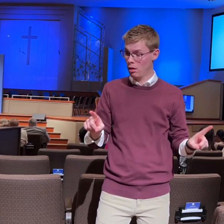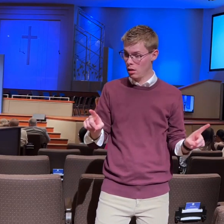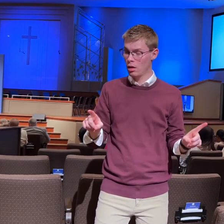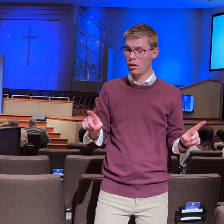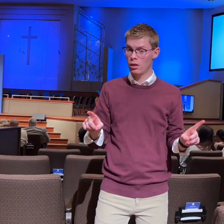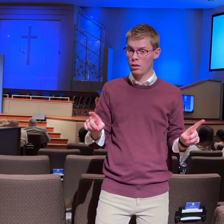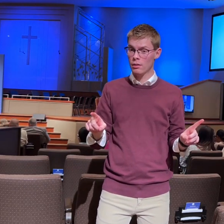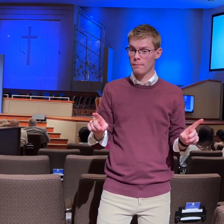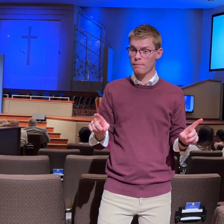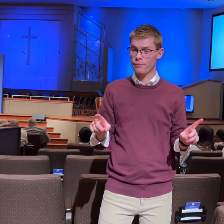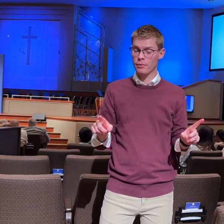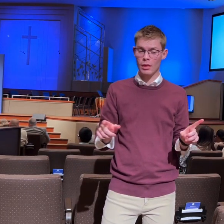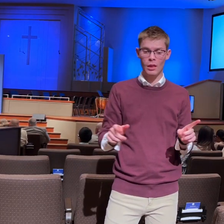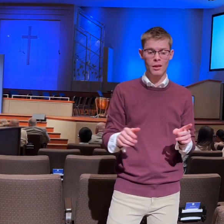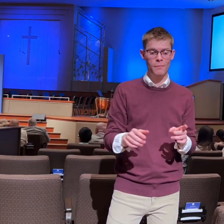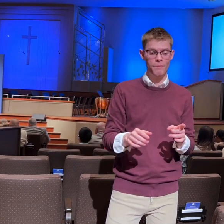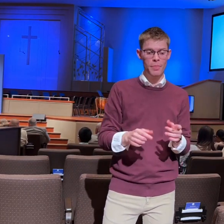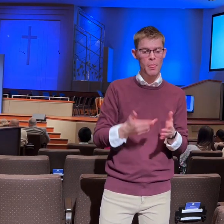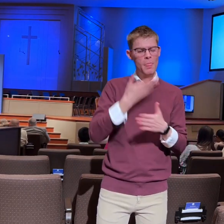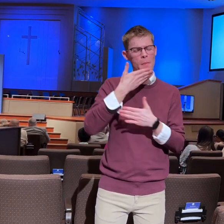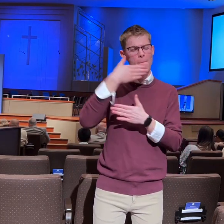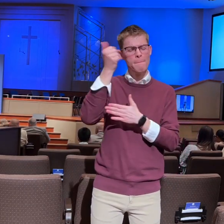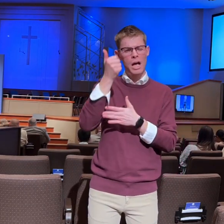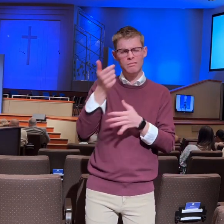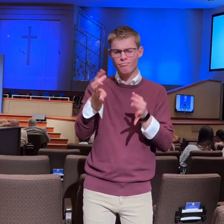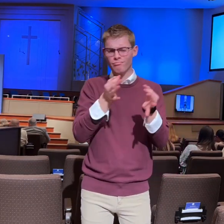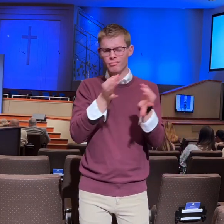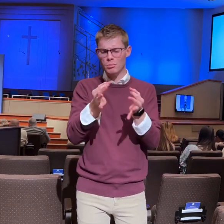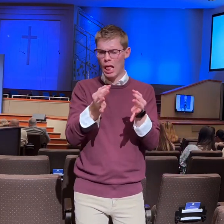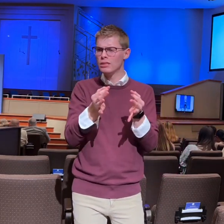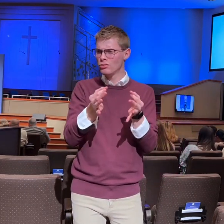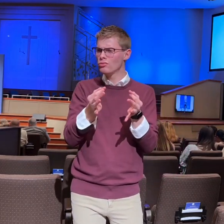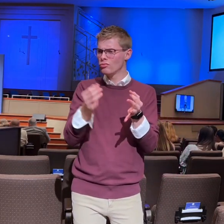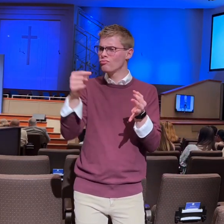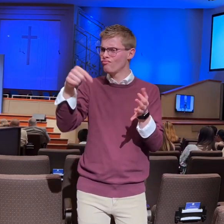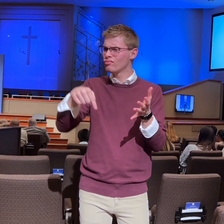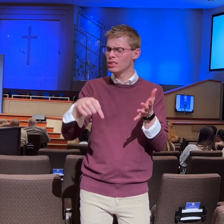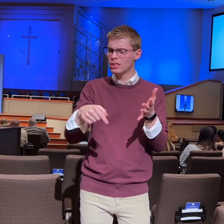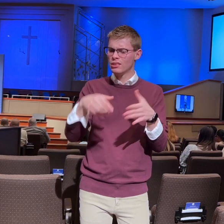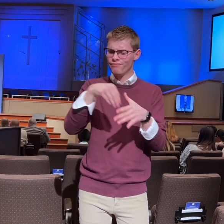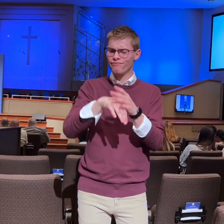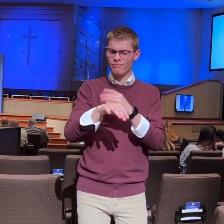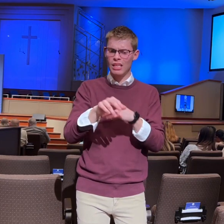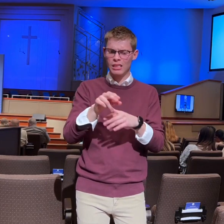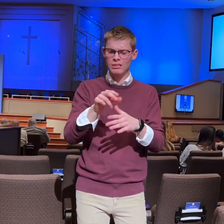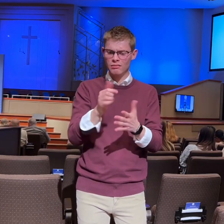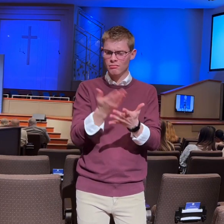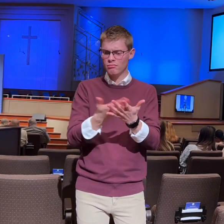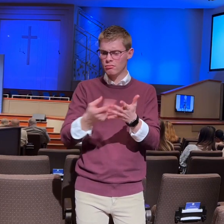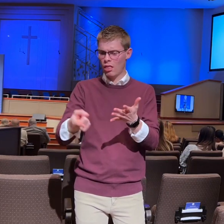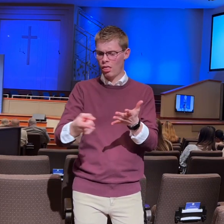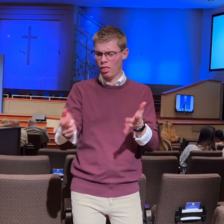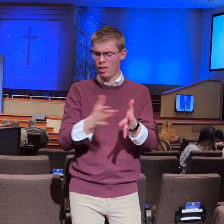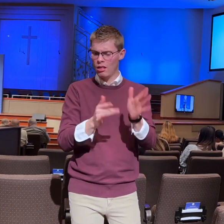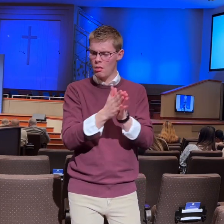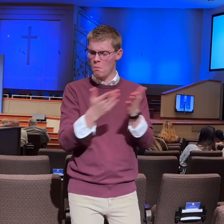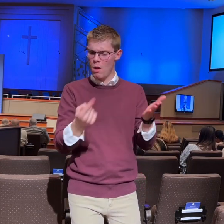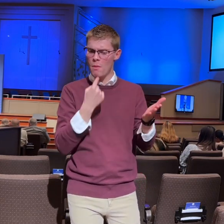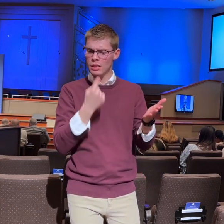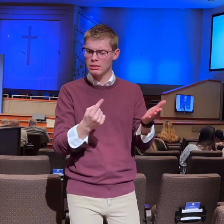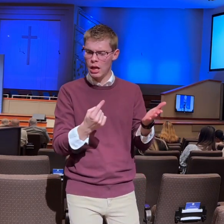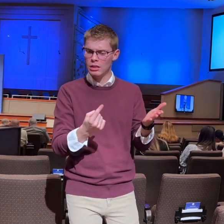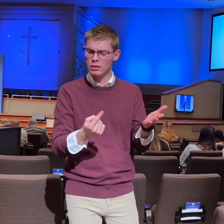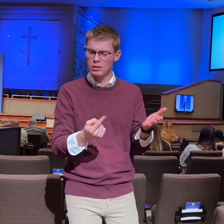apostasy is found in 1 John 2.19. And I think it's in your notes. Is that one in your notes? Let's look at what it says. They